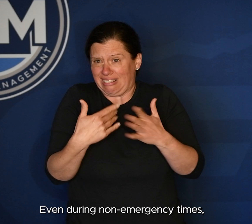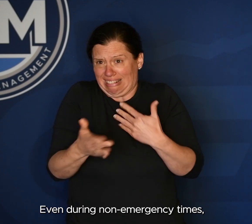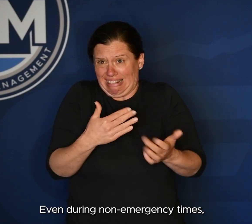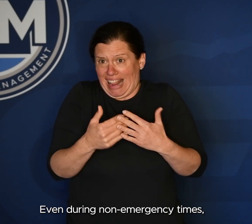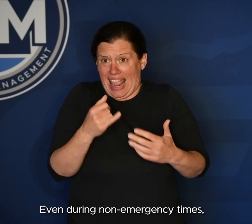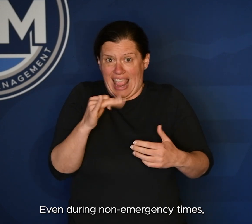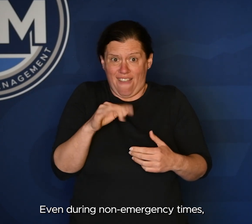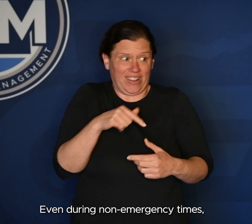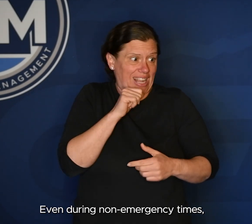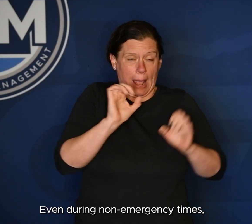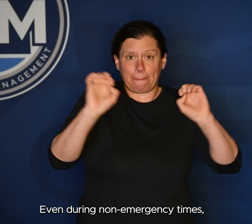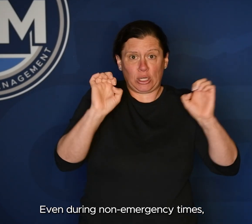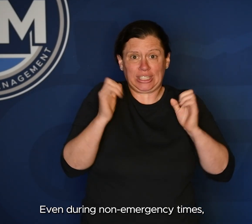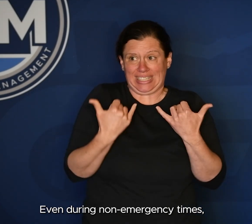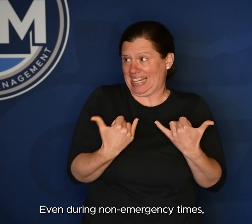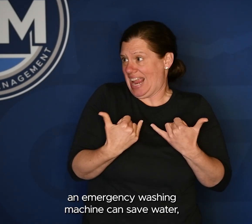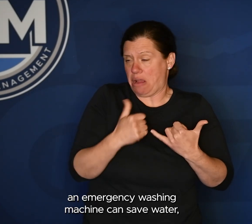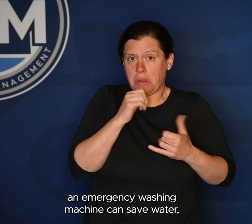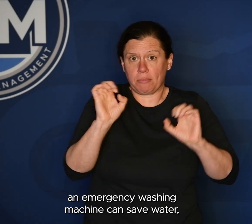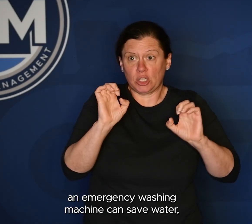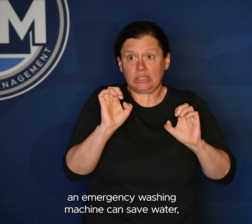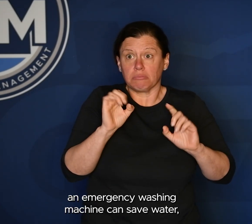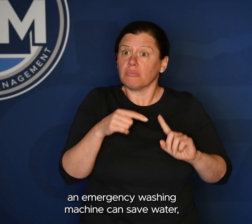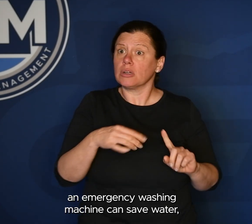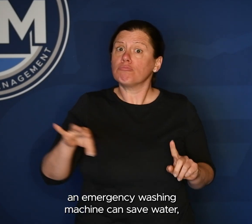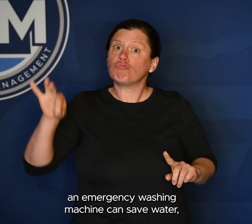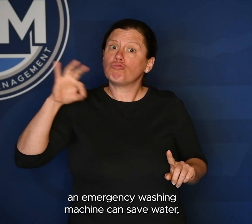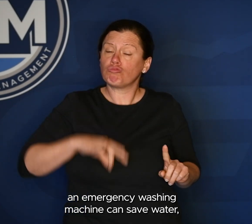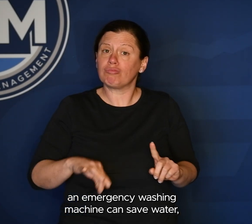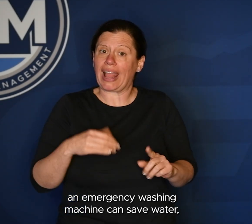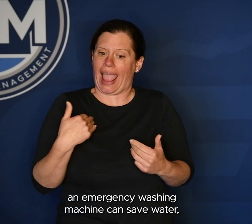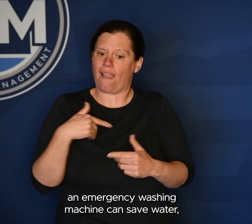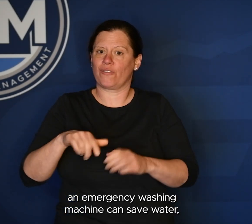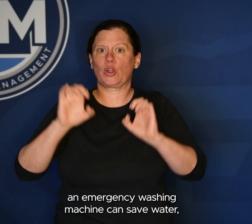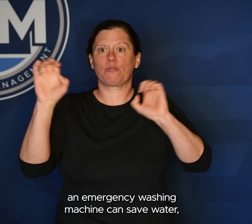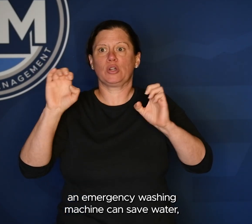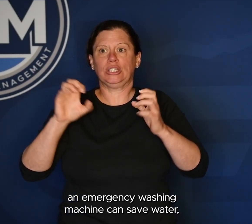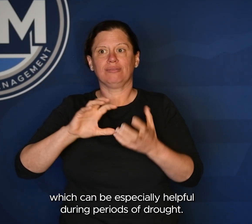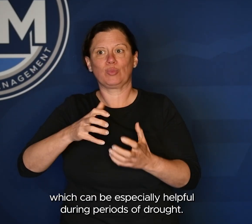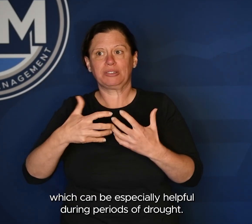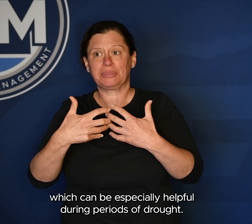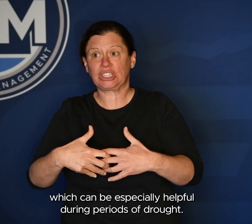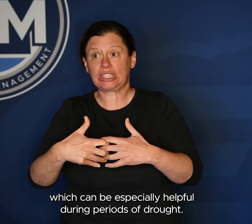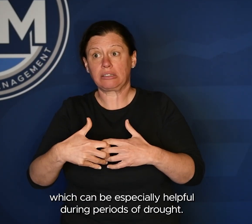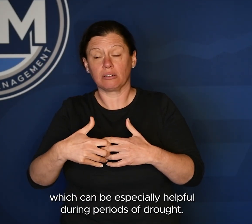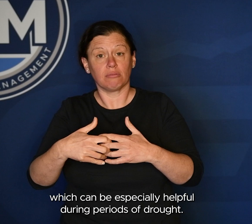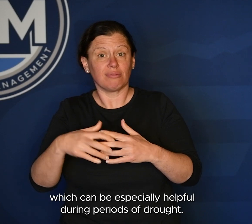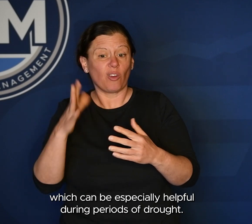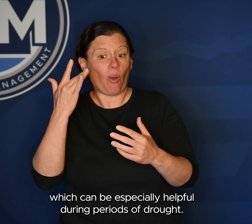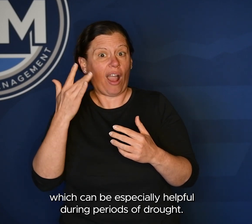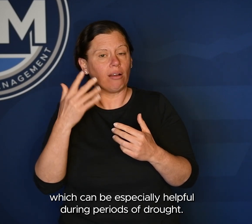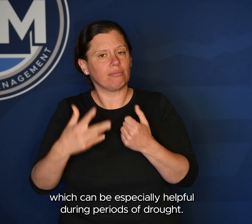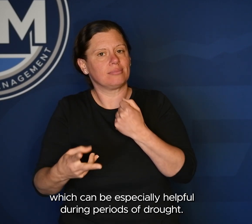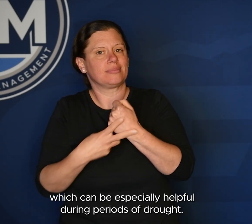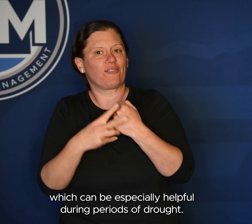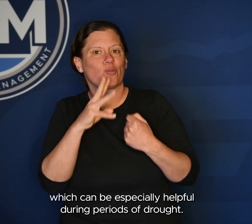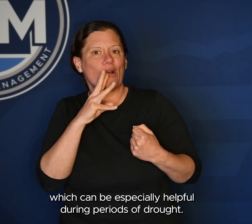Even during non-emergency times, an emergency washing machine can save water, which can be especially helpful during periods of